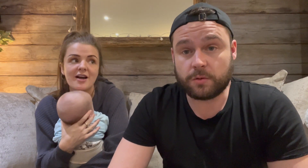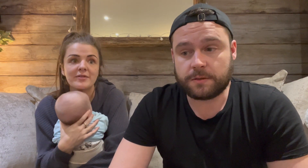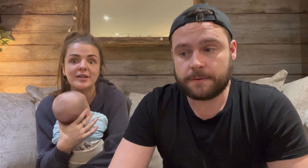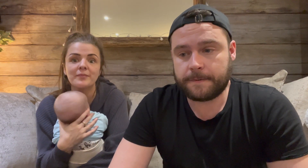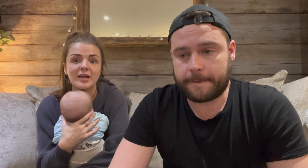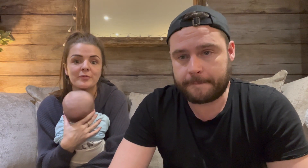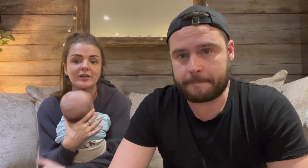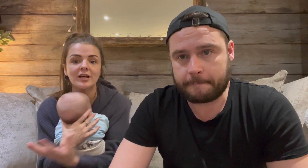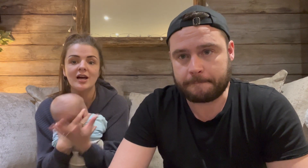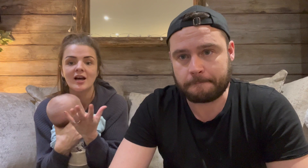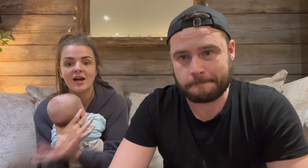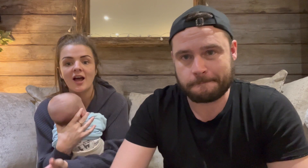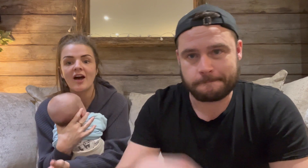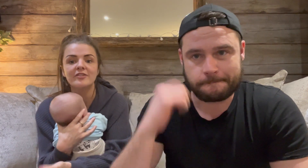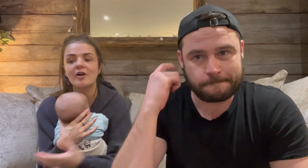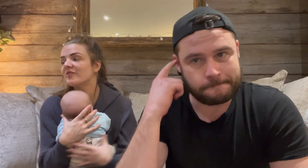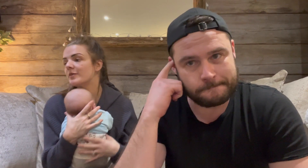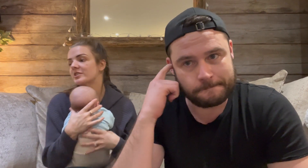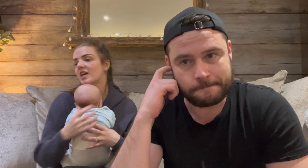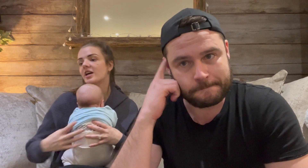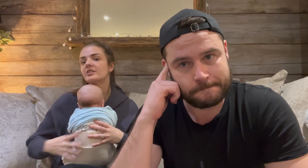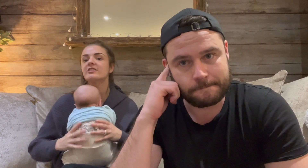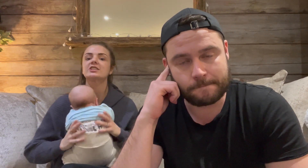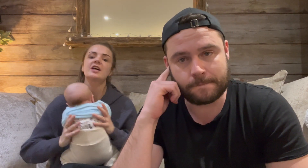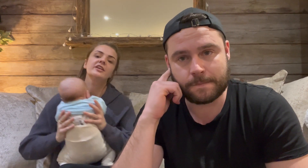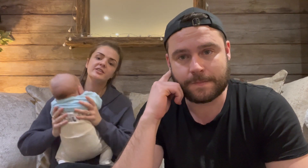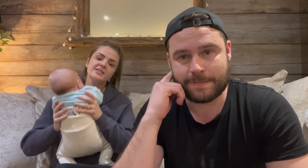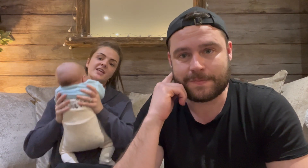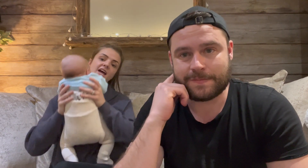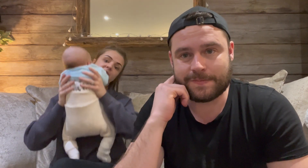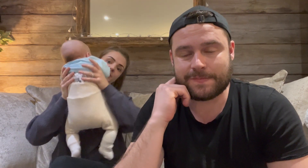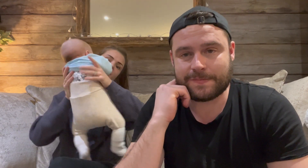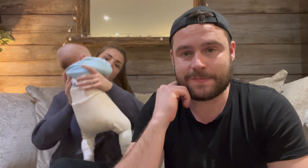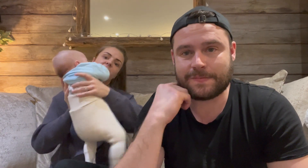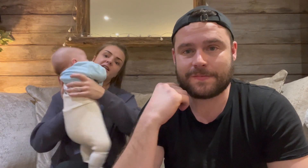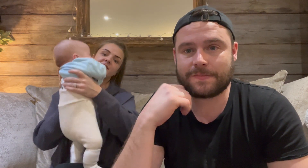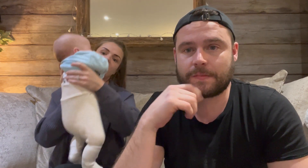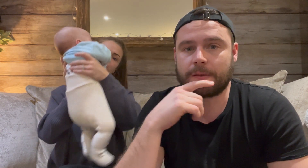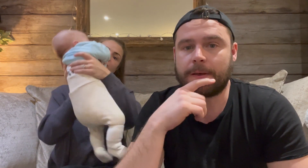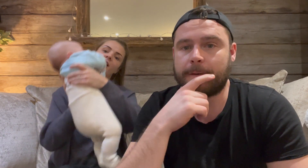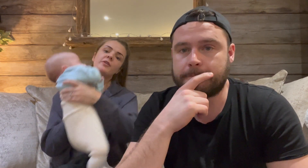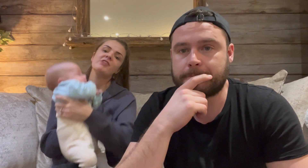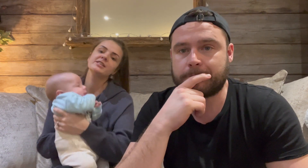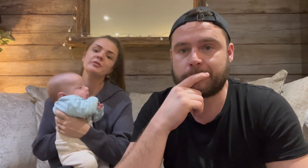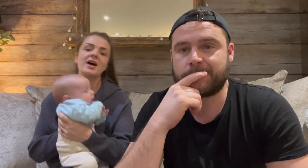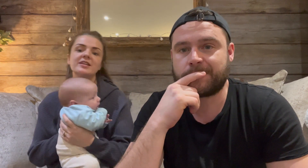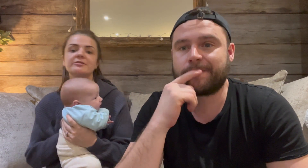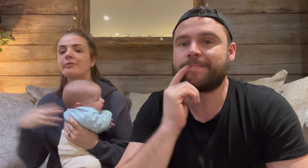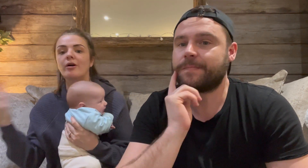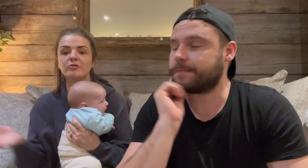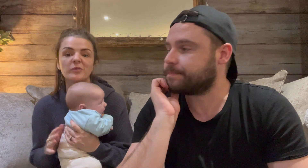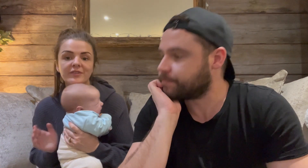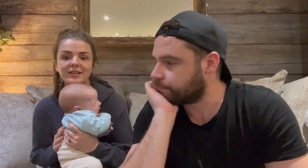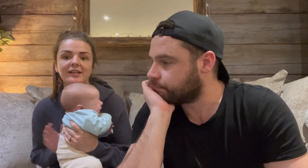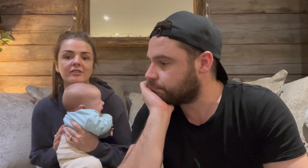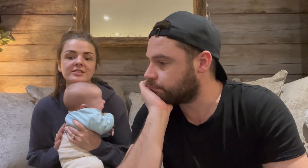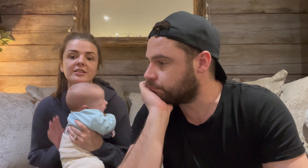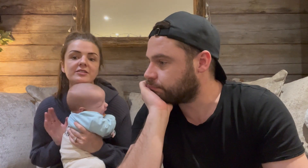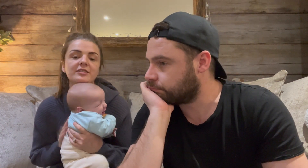many people have a non-verbal child or a child that uses sign, and they were really pleased that we were raising awareness, so we want to run with it and continue to do